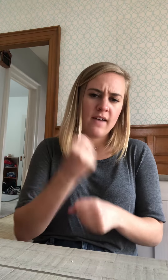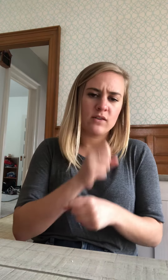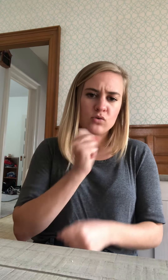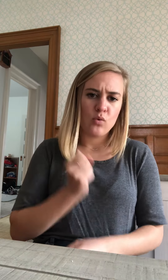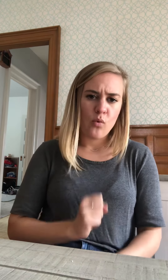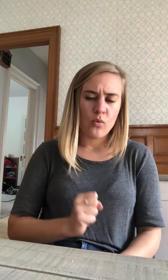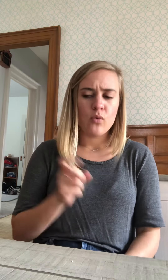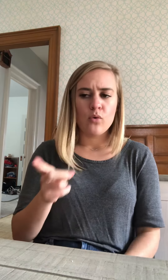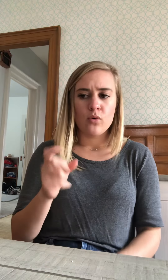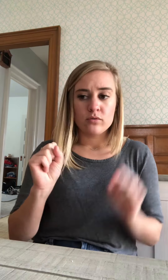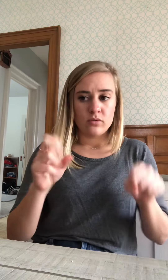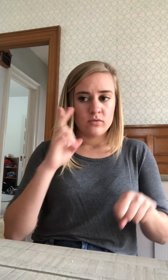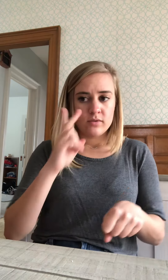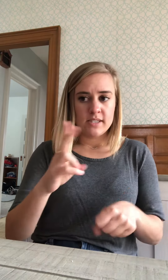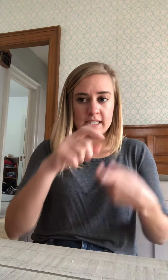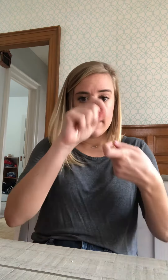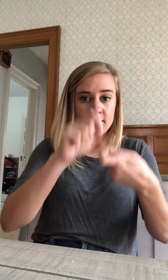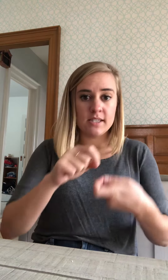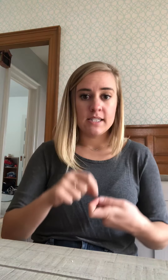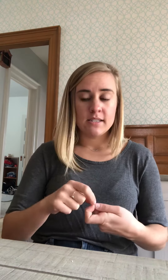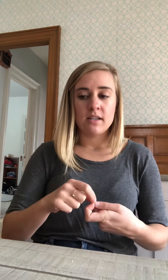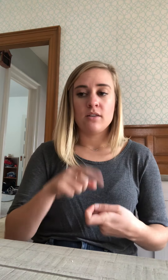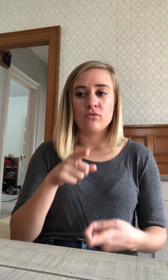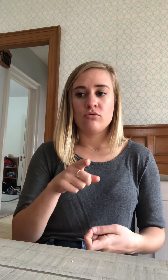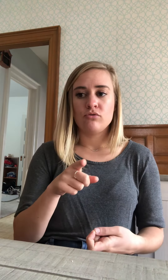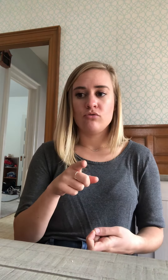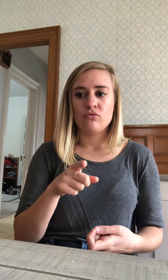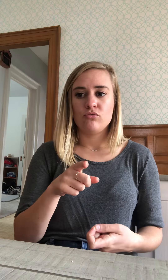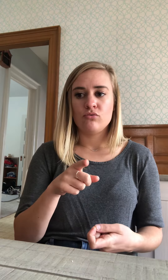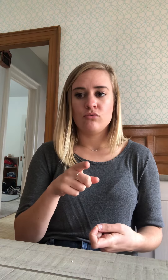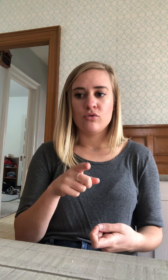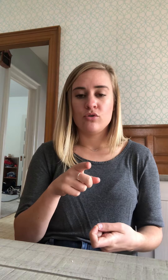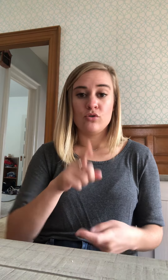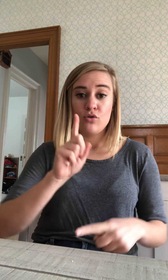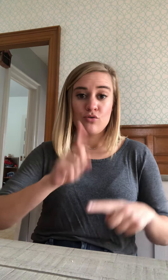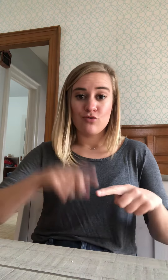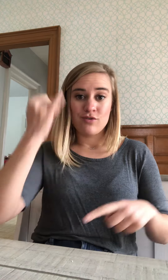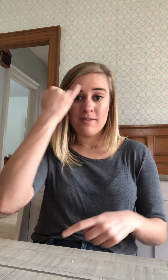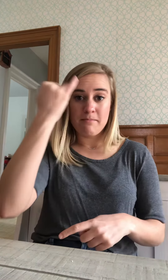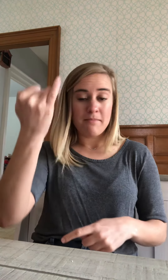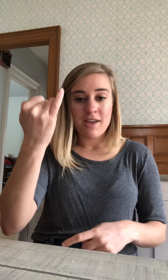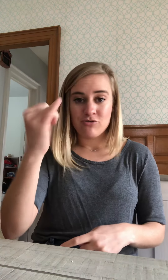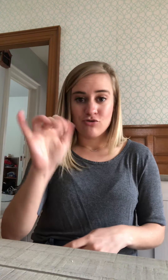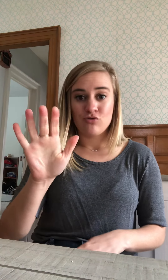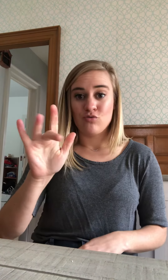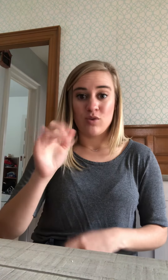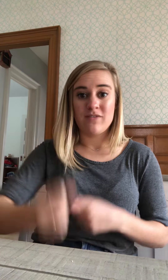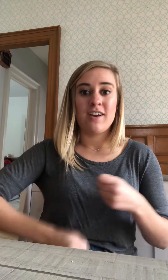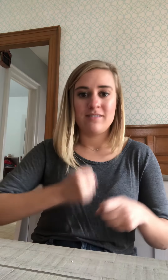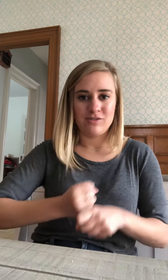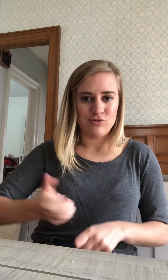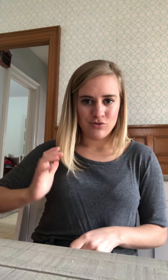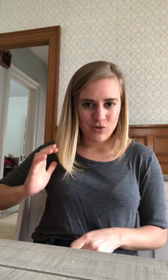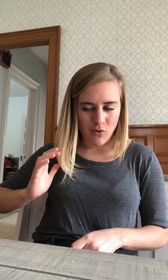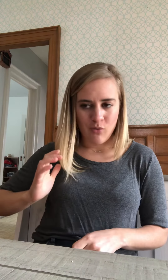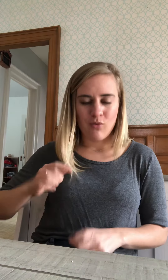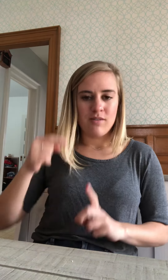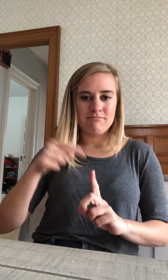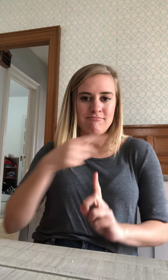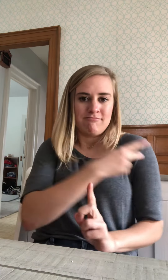you can see the detail that we couldn't have imagined 25 years ago. Right? So this patient has a frontal sinus